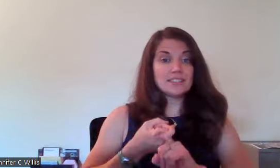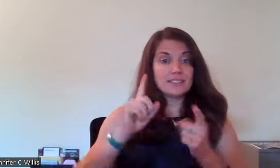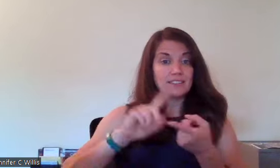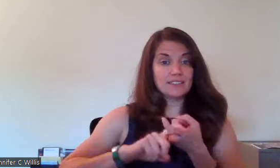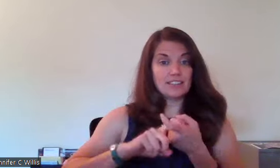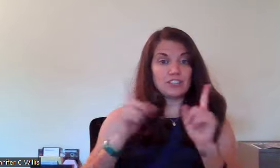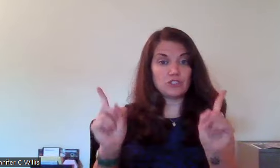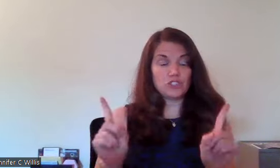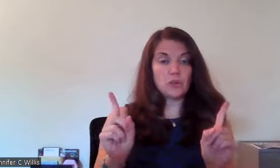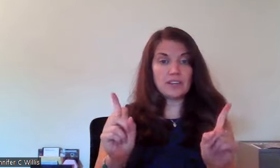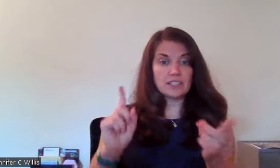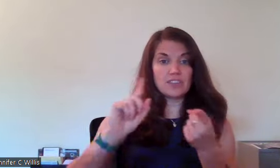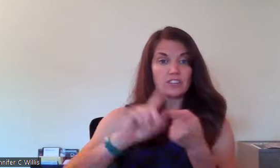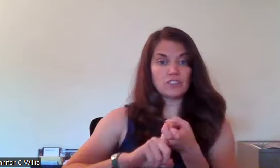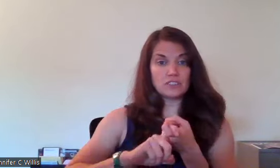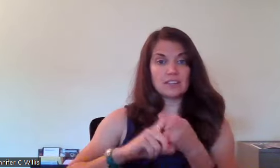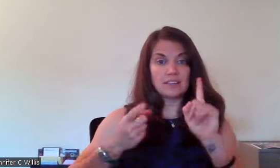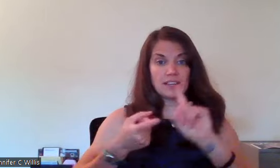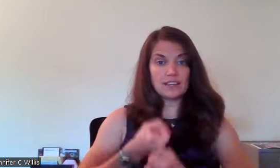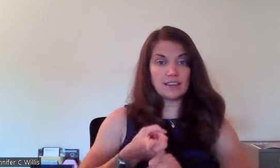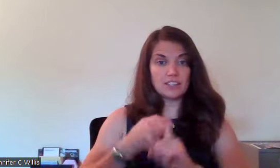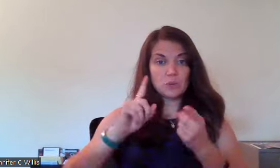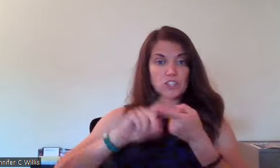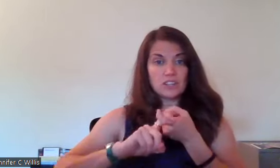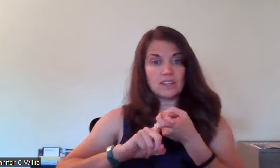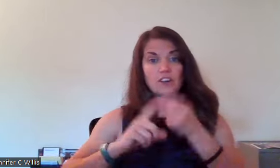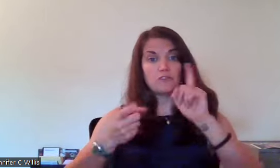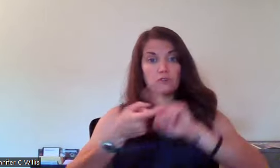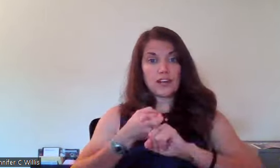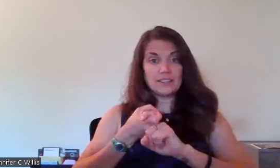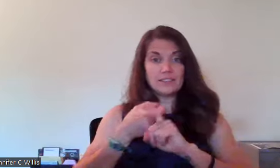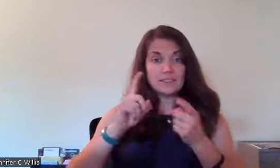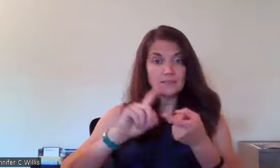Friends is your 2 index fingers linking and switching. Friends.